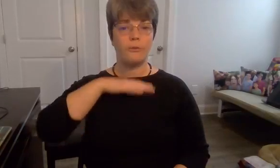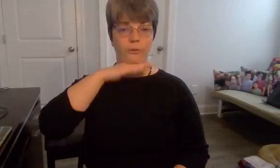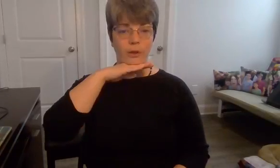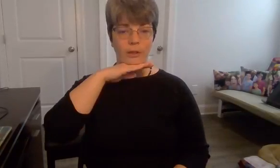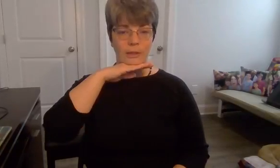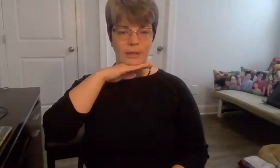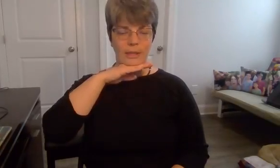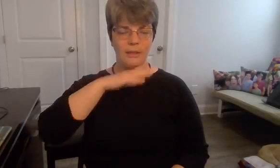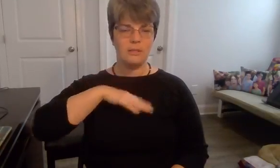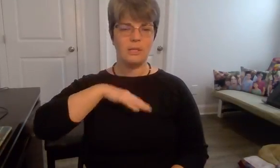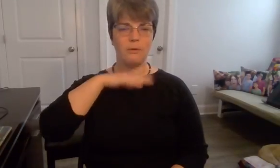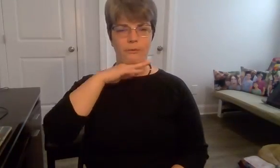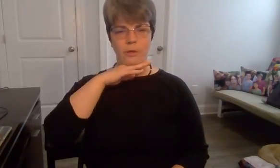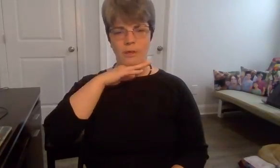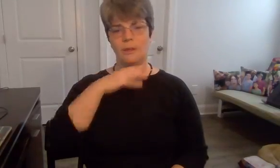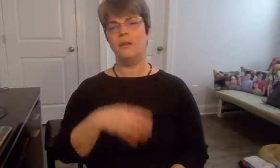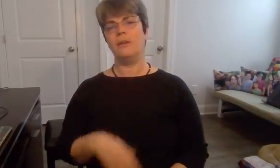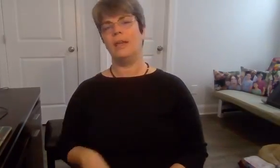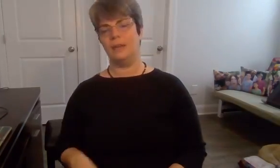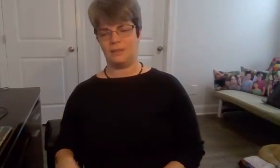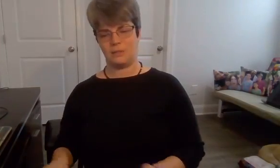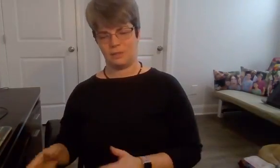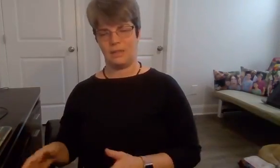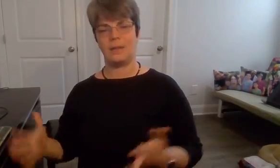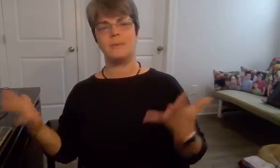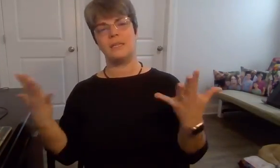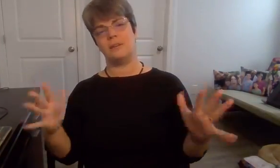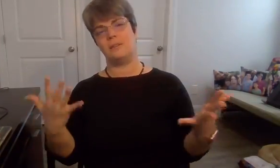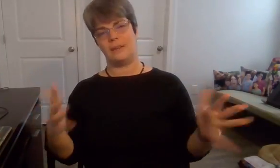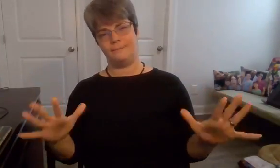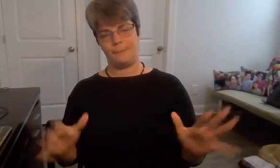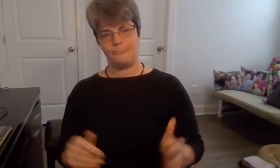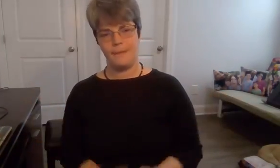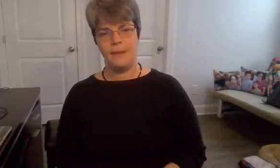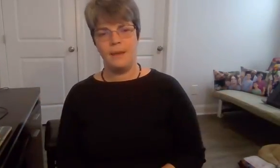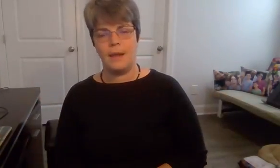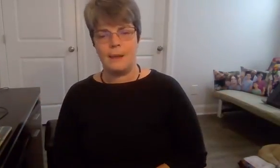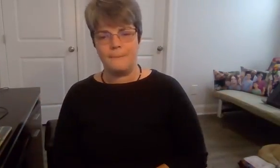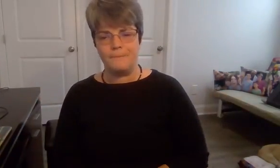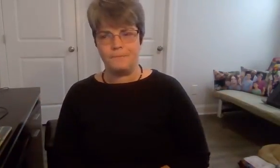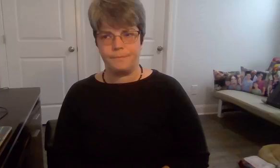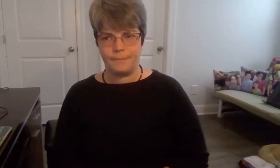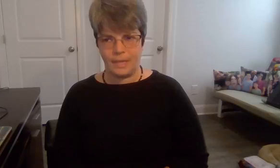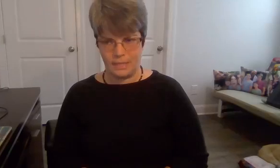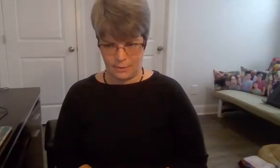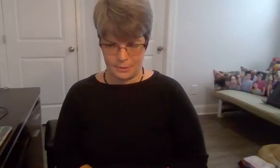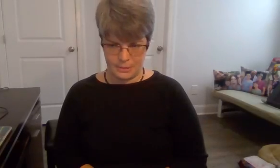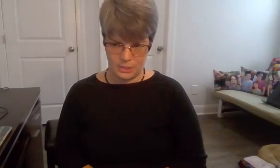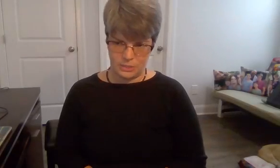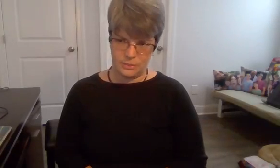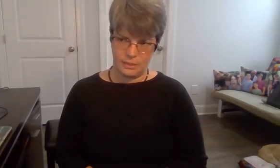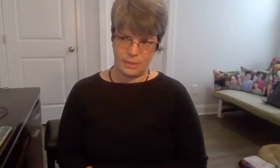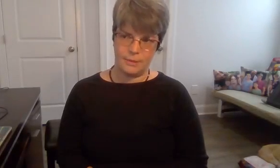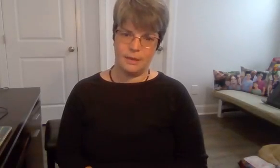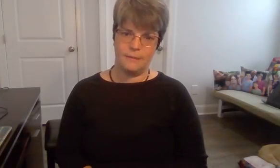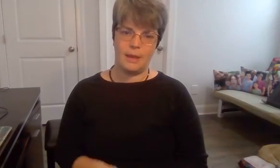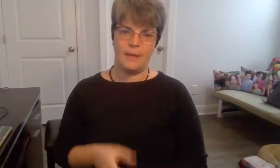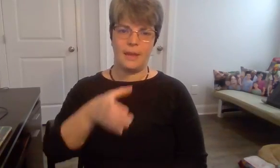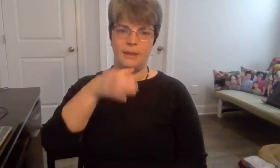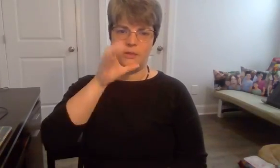full? Looks like you're full. Okay. And then start cleaning up and say, all done. That's how I would suggest using that one. And then